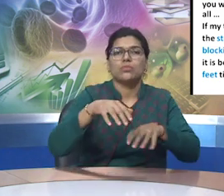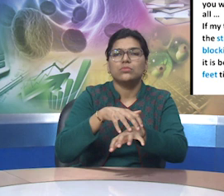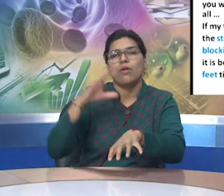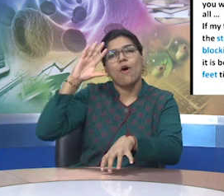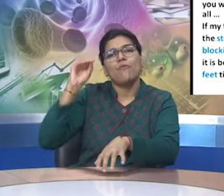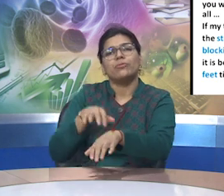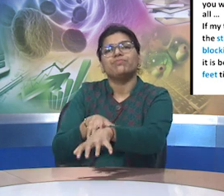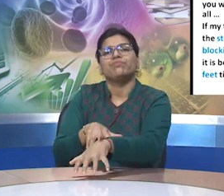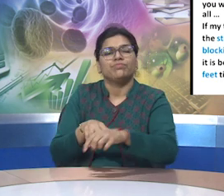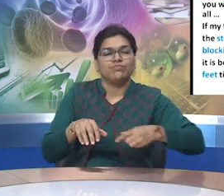11 feet